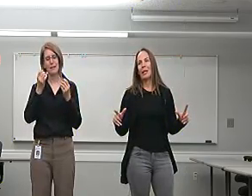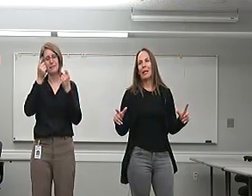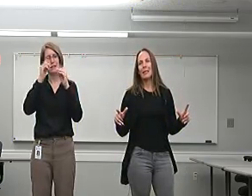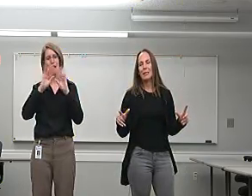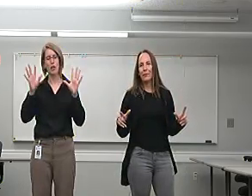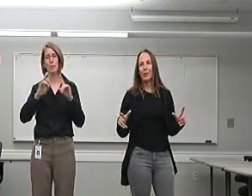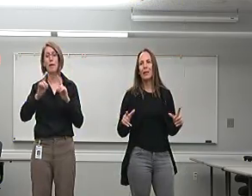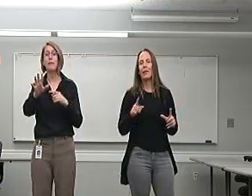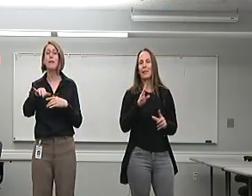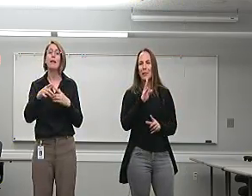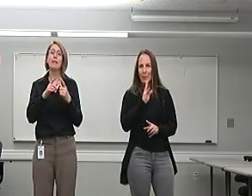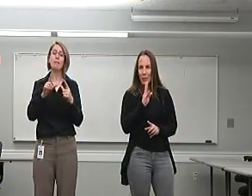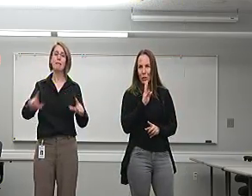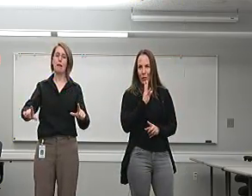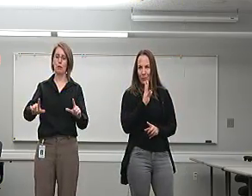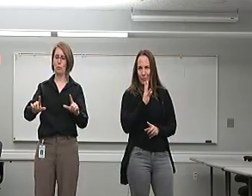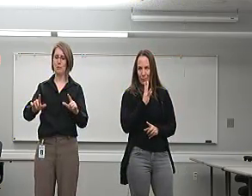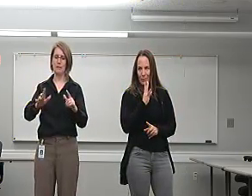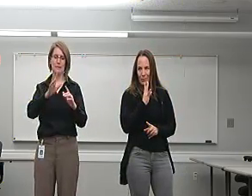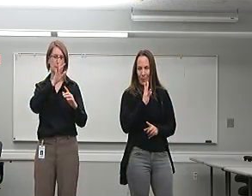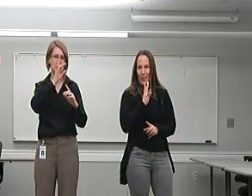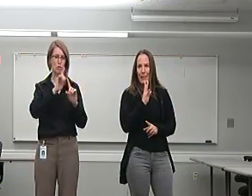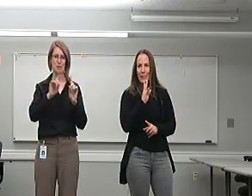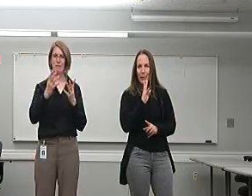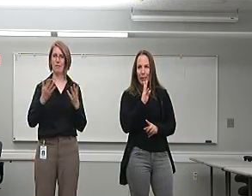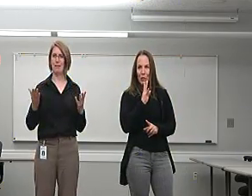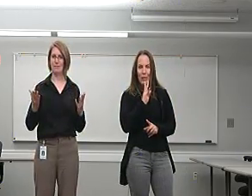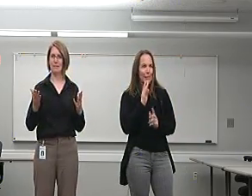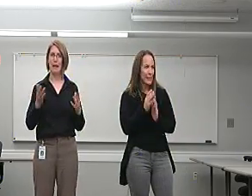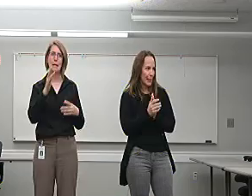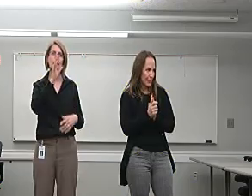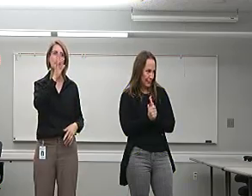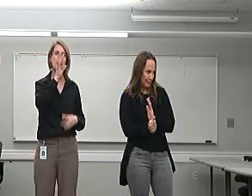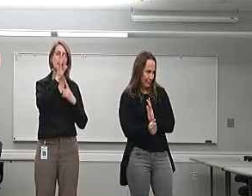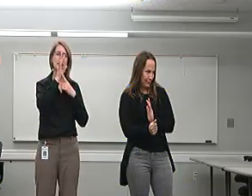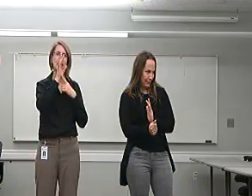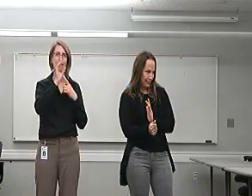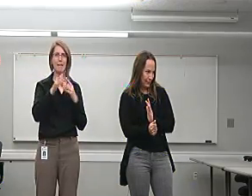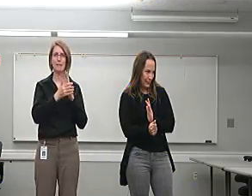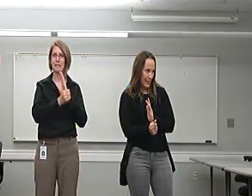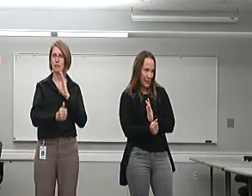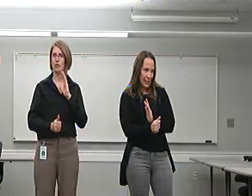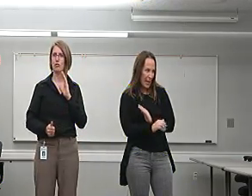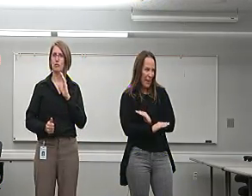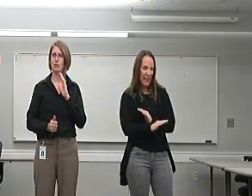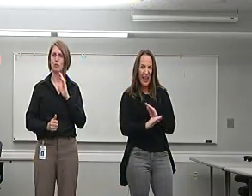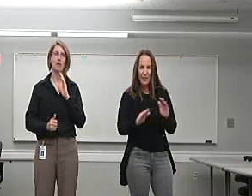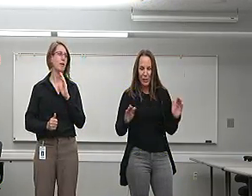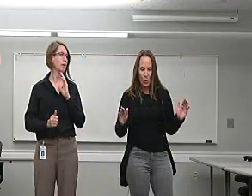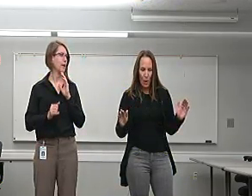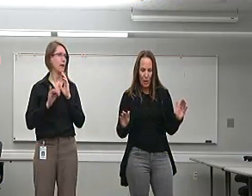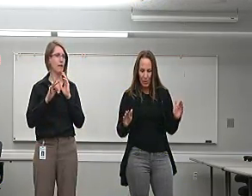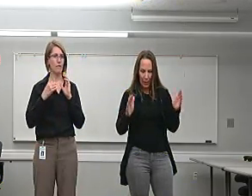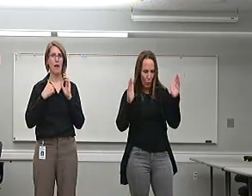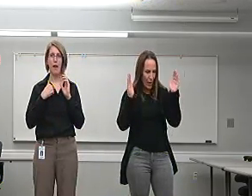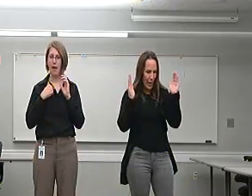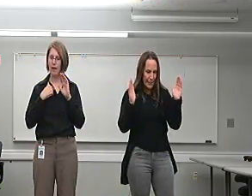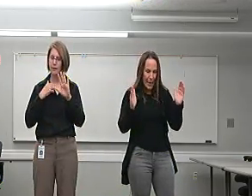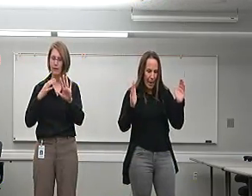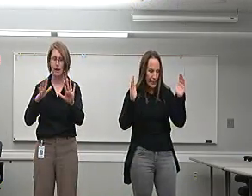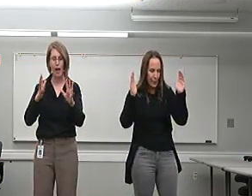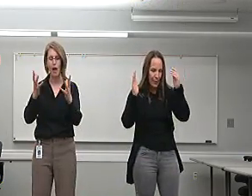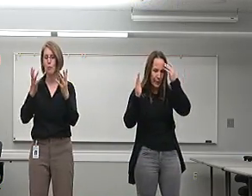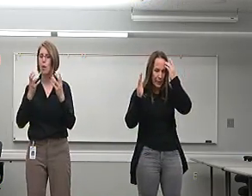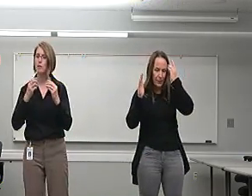than speech. Speech is a skill. This is like, if I have a soapbox, like when I die, it's probably going to be